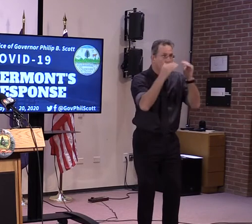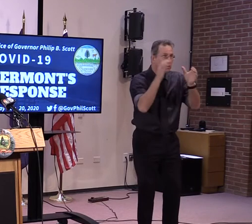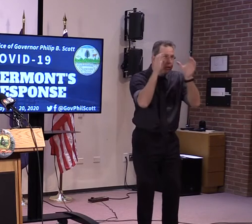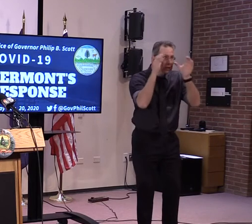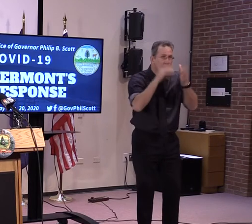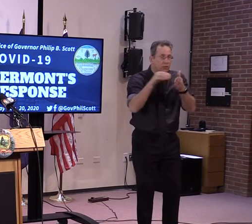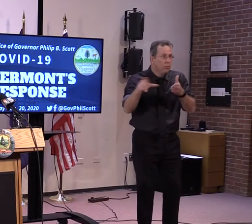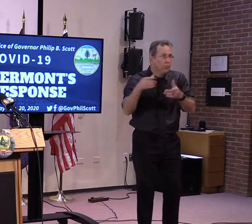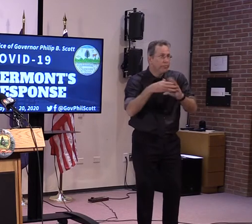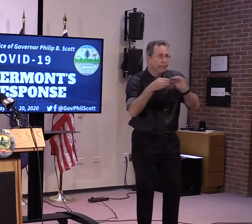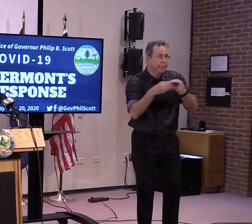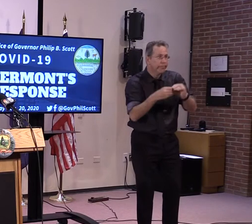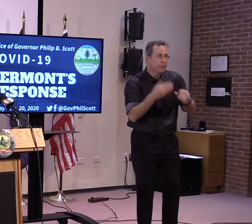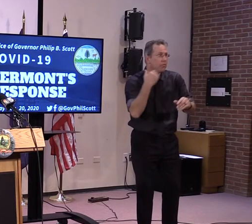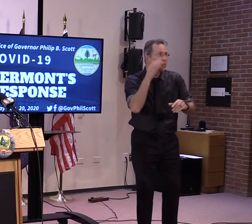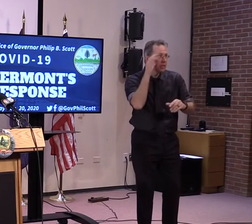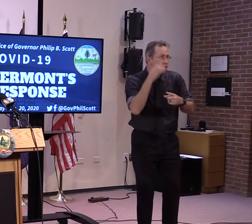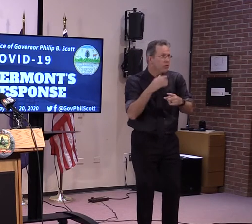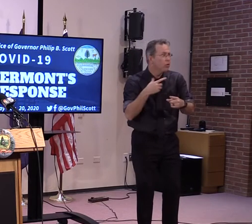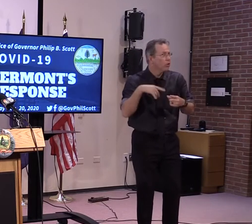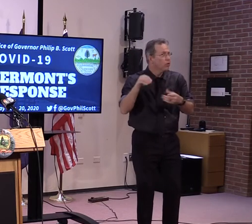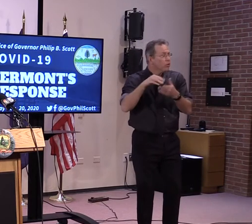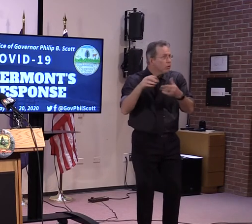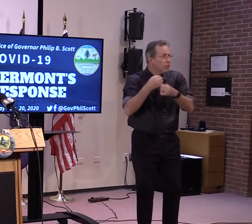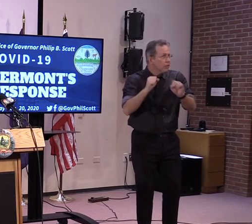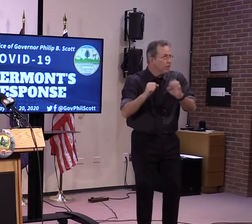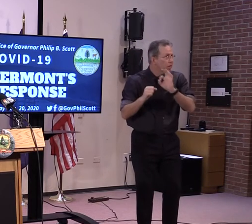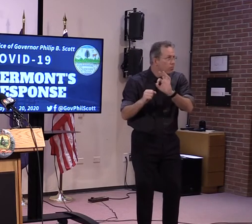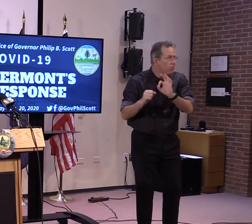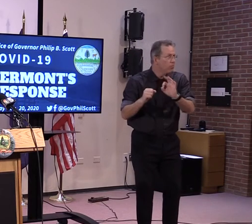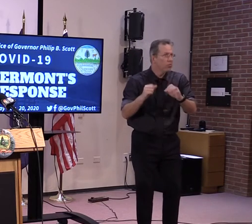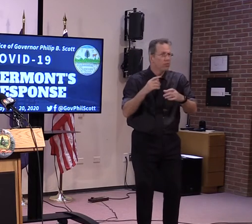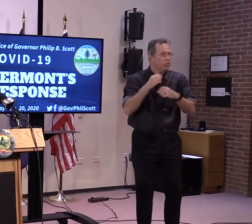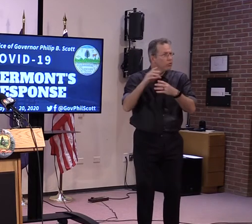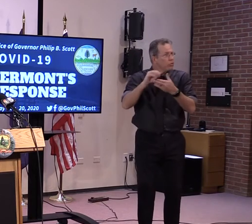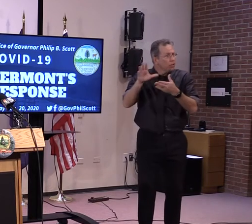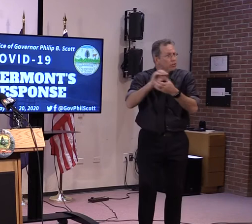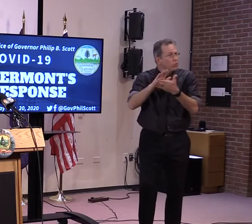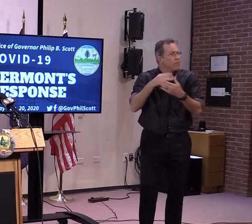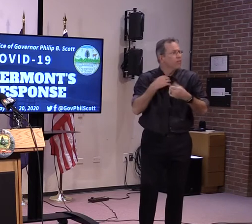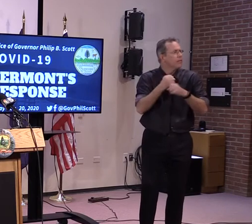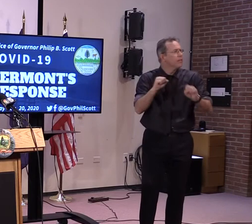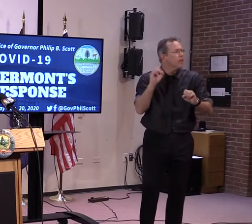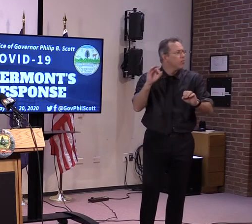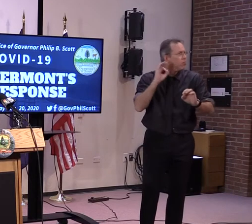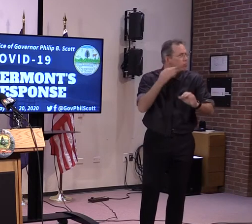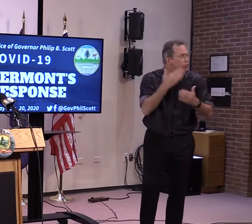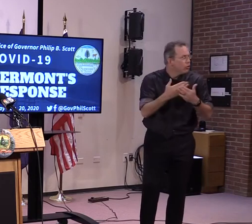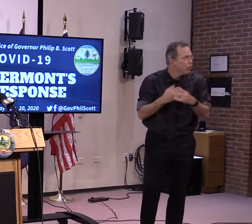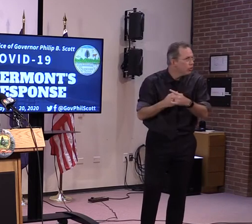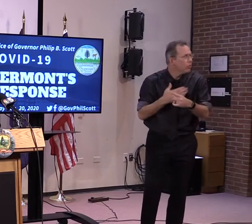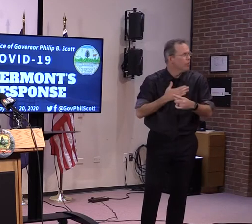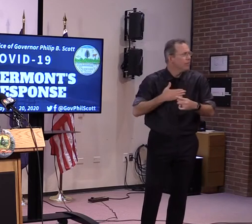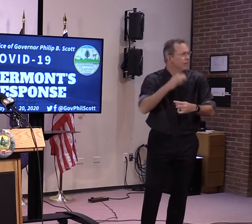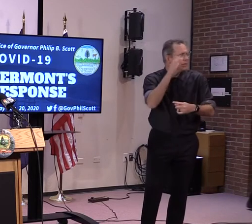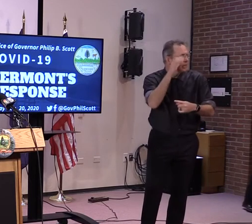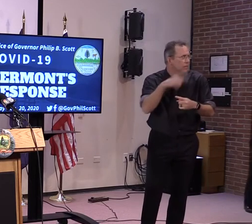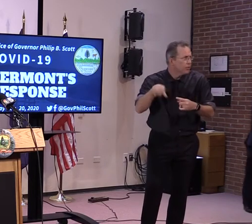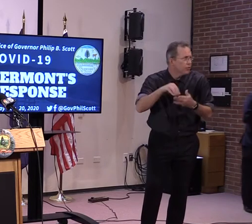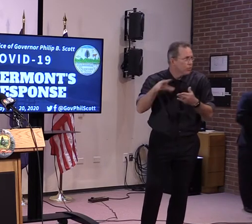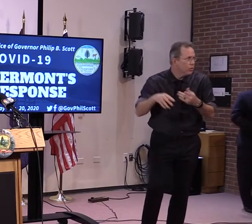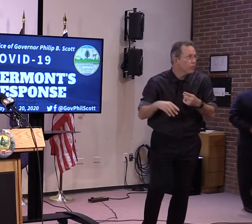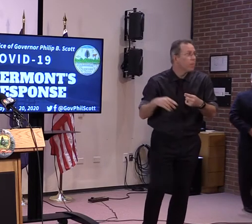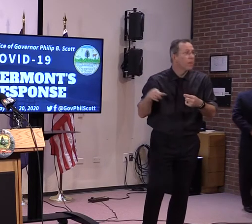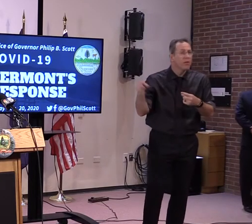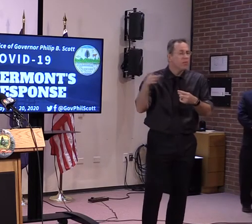only are safe in schools, but feel safe in schools as well. And both are linked to how much virus we're seeing